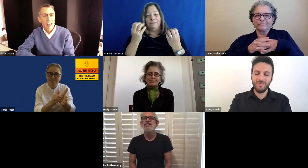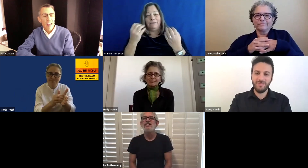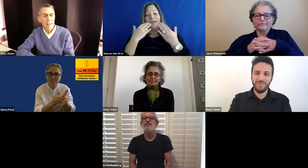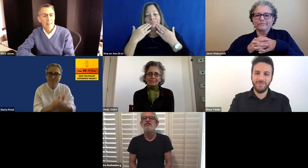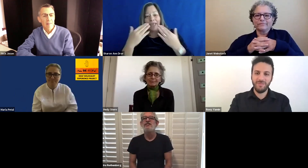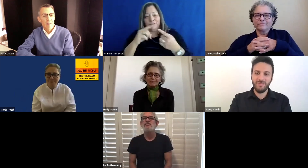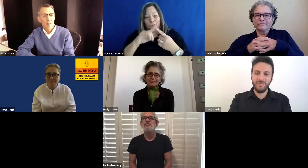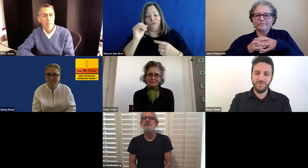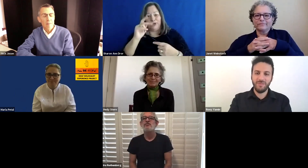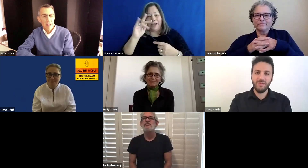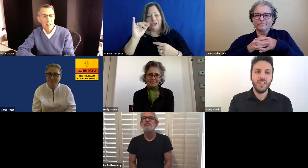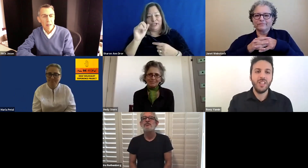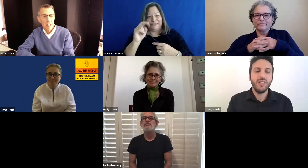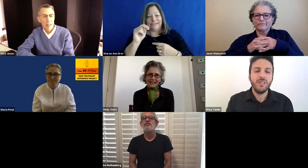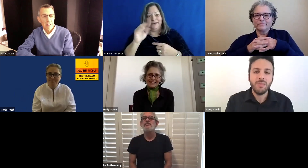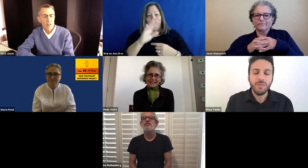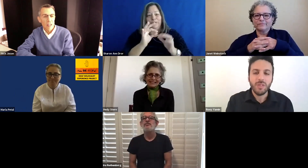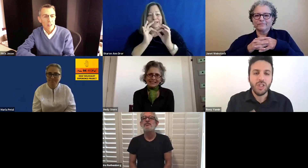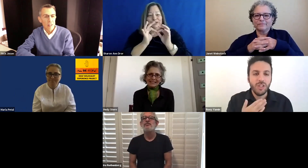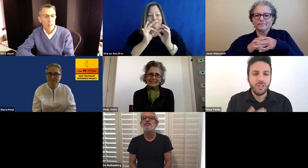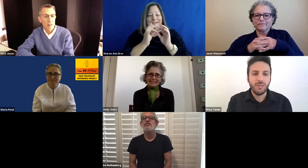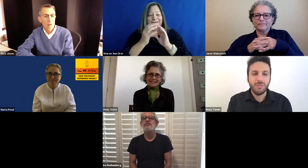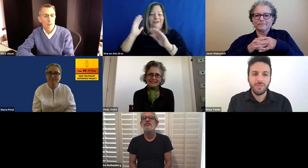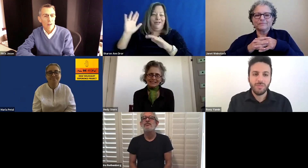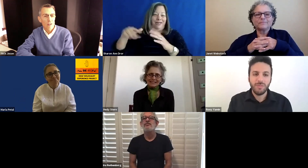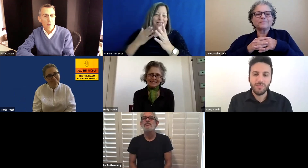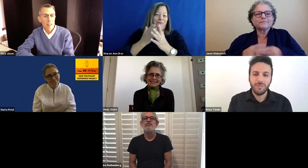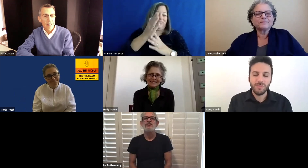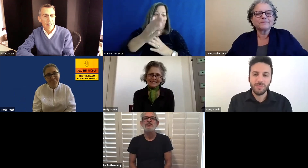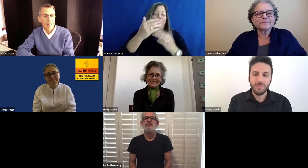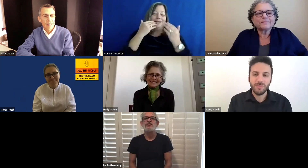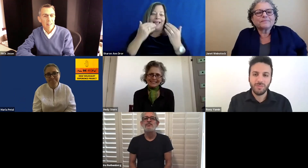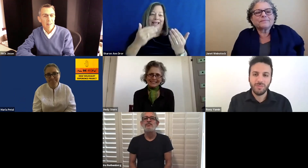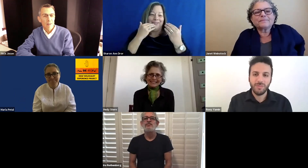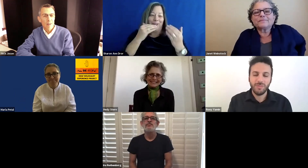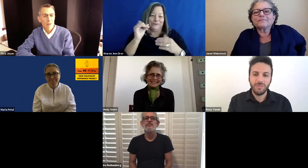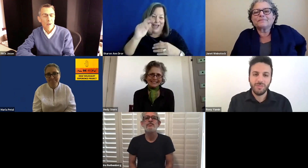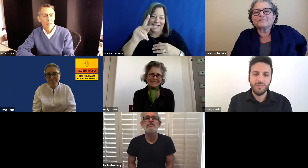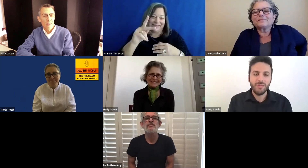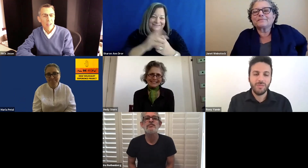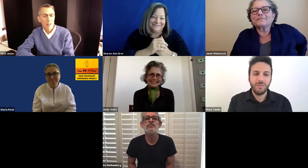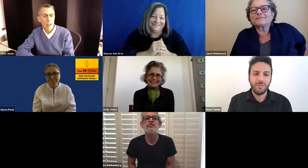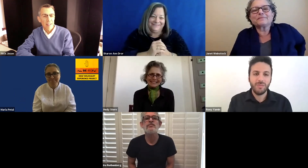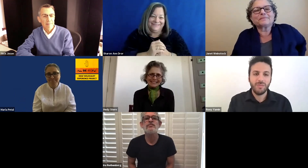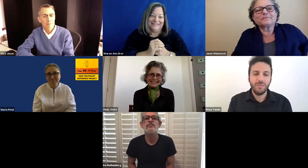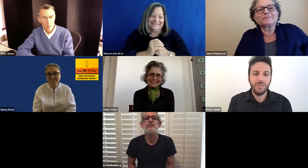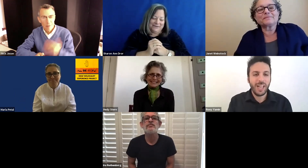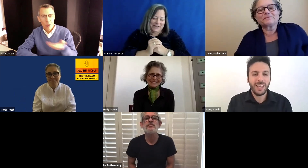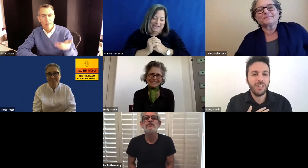And many, many thanks to Jack Jason for your interpreting through all of this. Thank you, Jack. Jack,